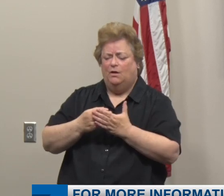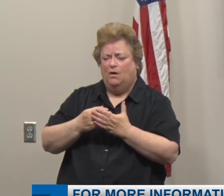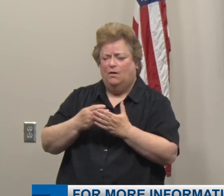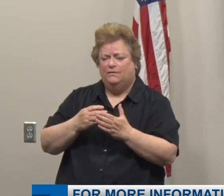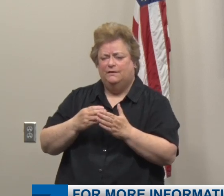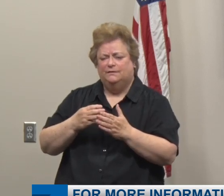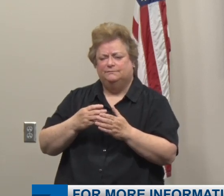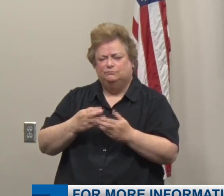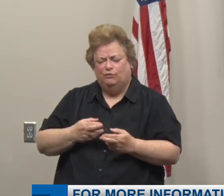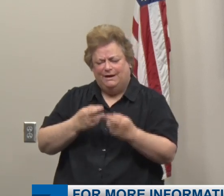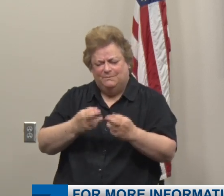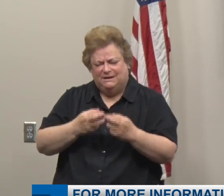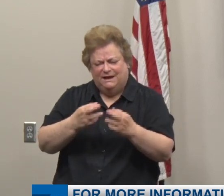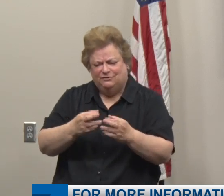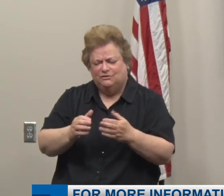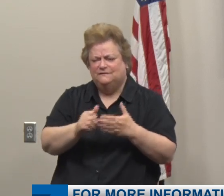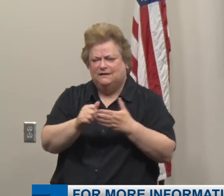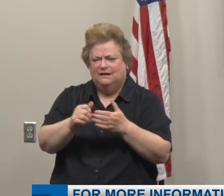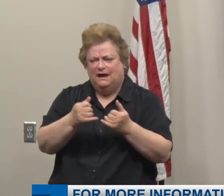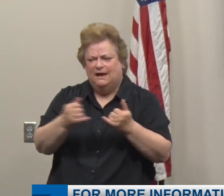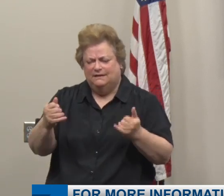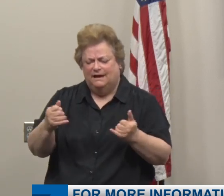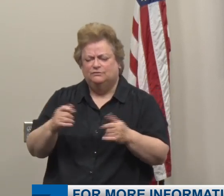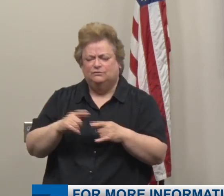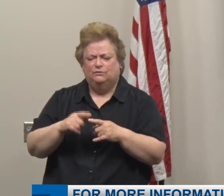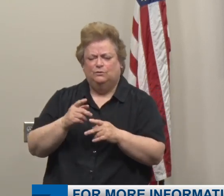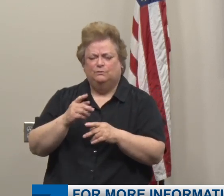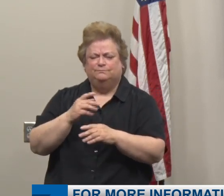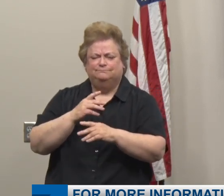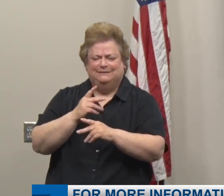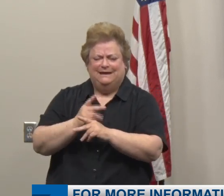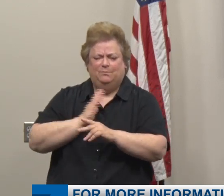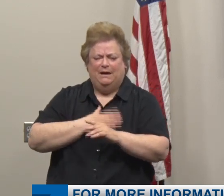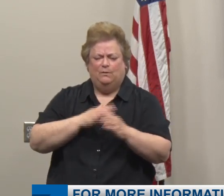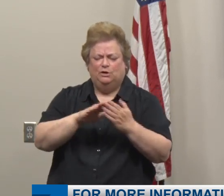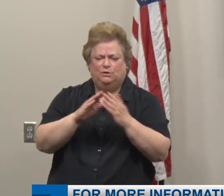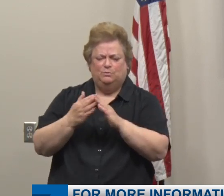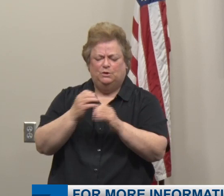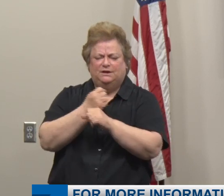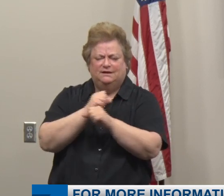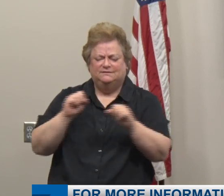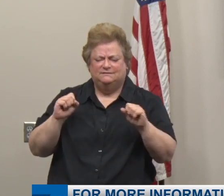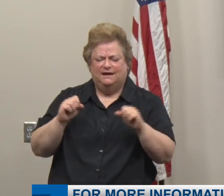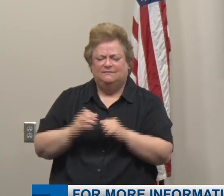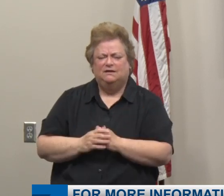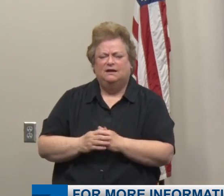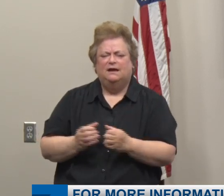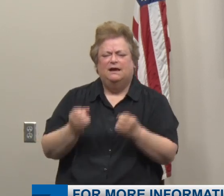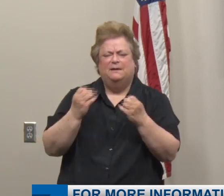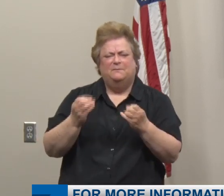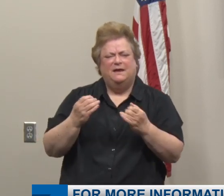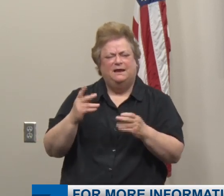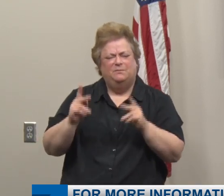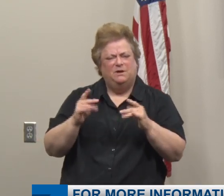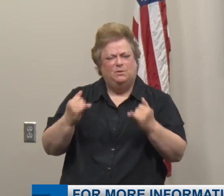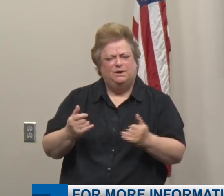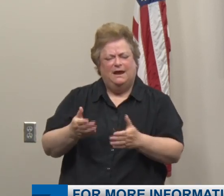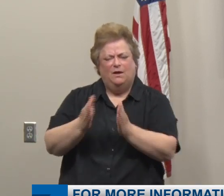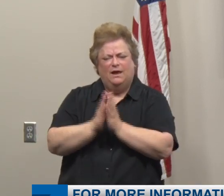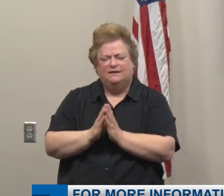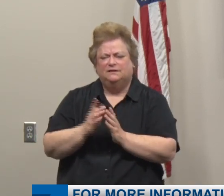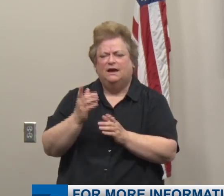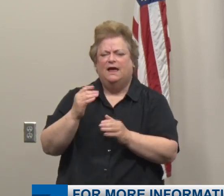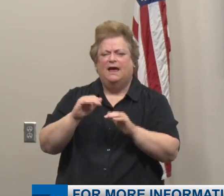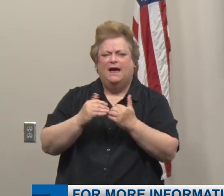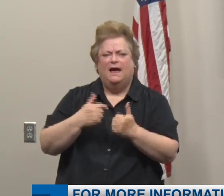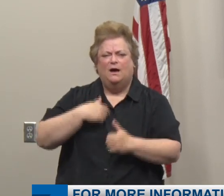seriously and helping to keep our community safe many of our residents and businesses are asking how we will know when it